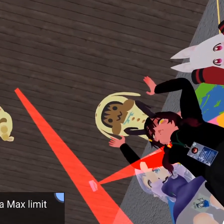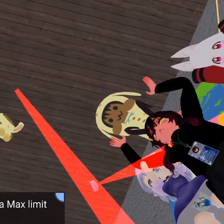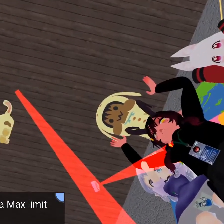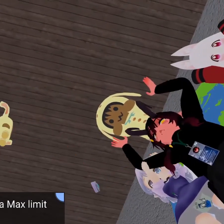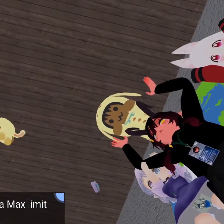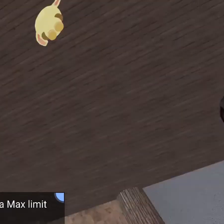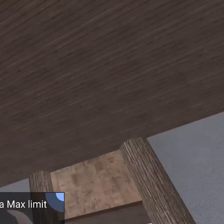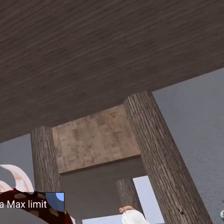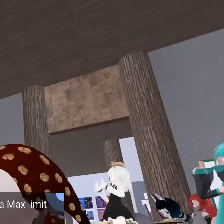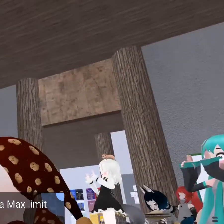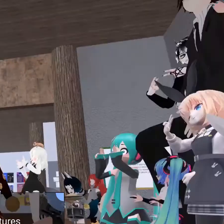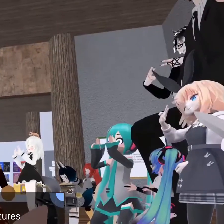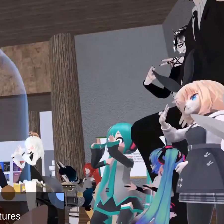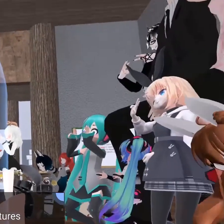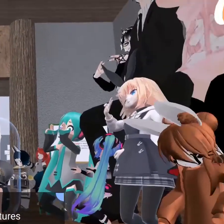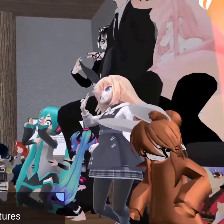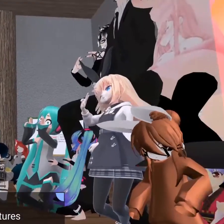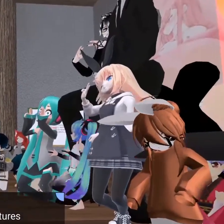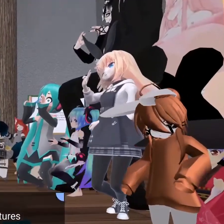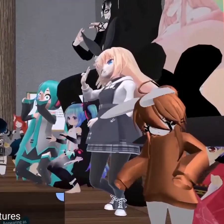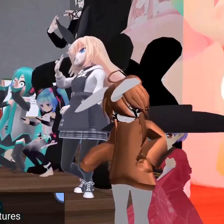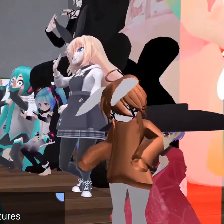This song's a slap, though.